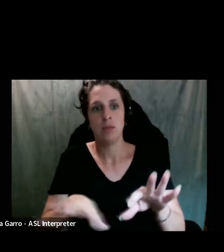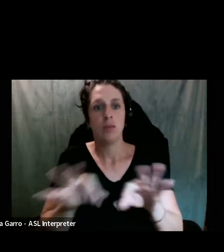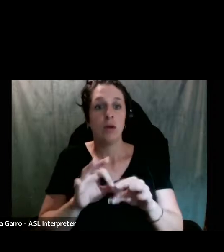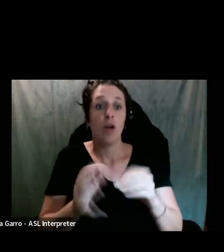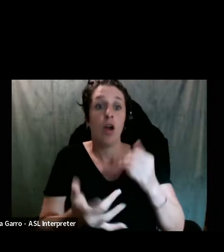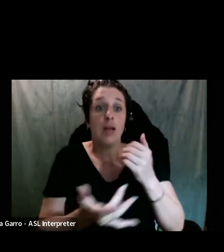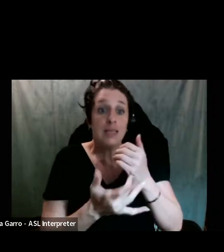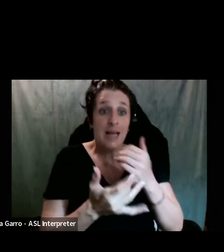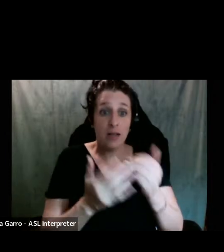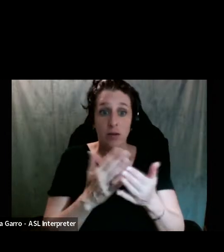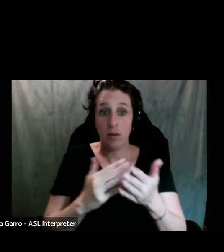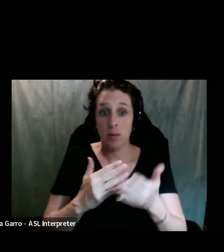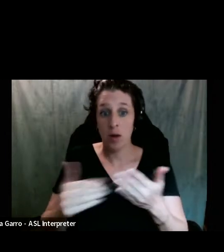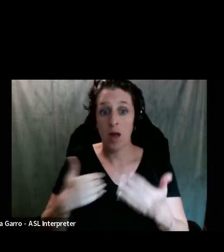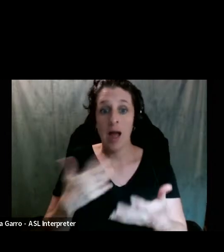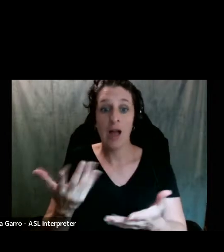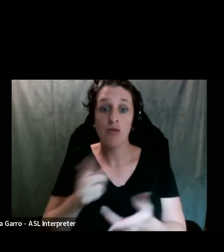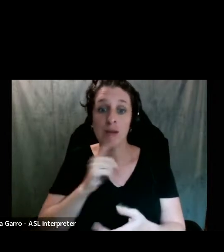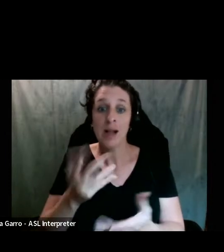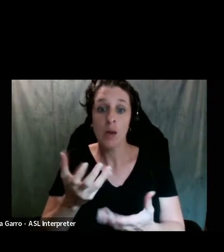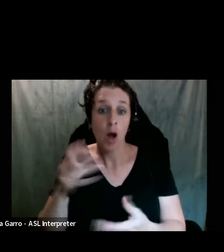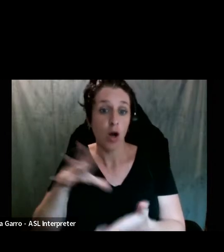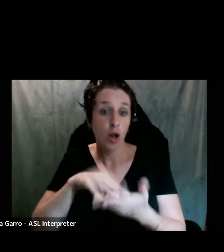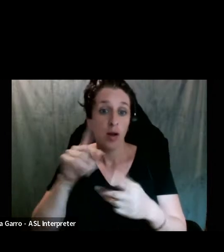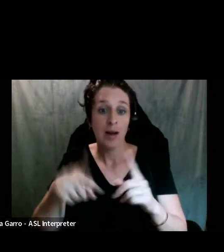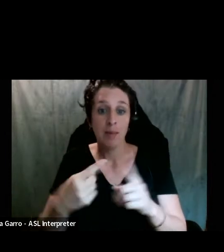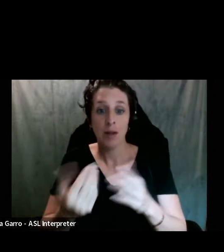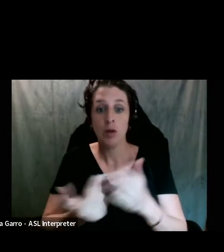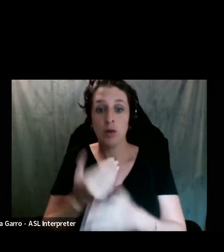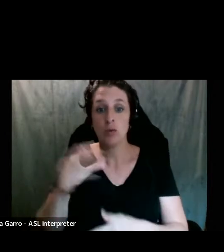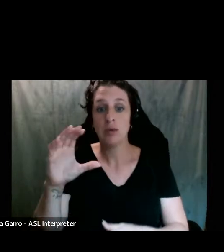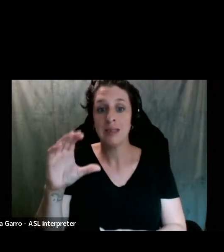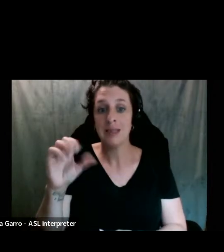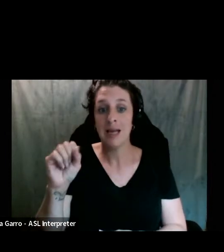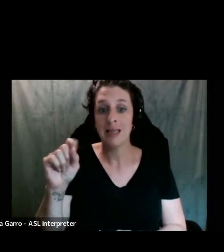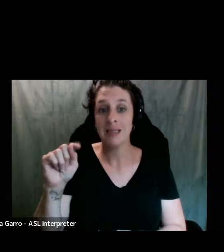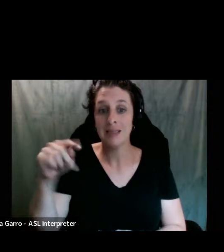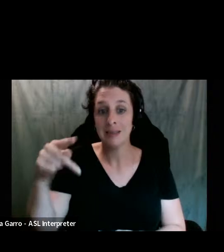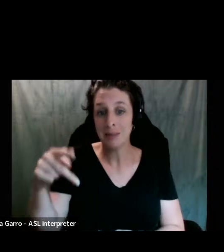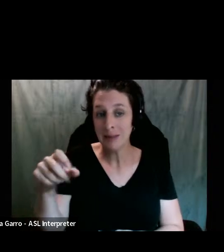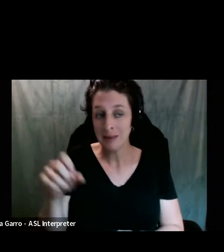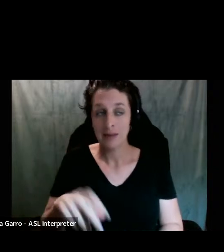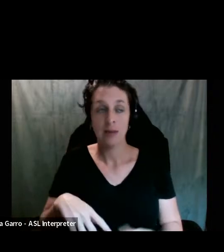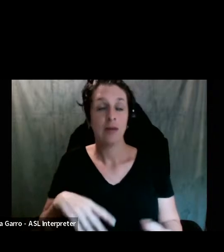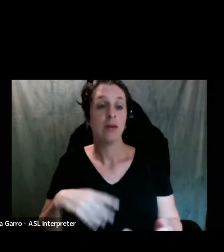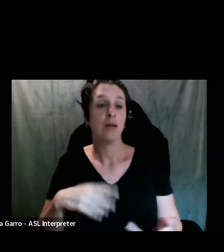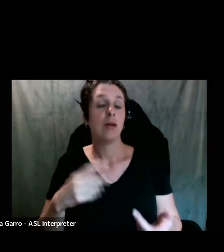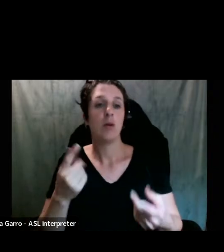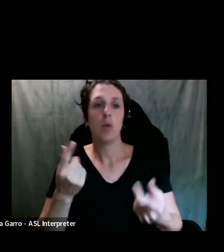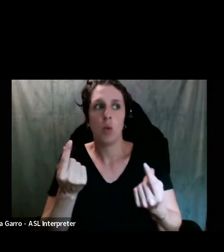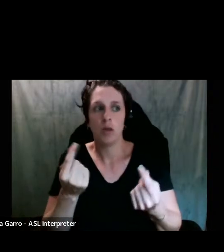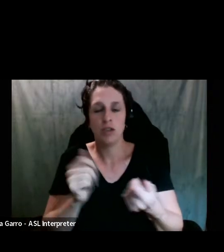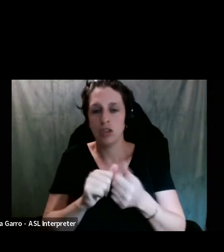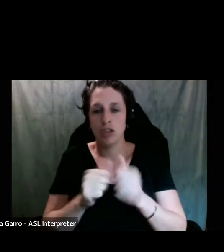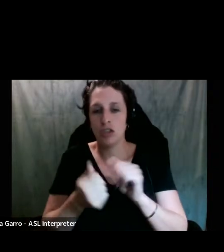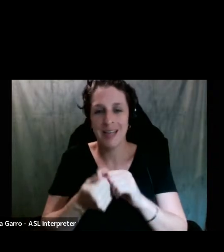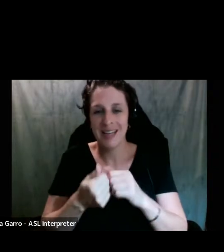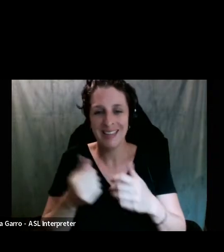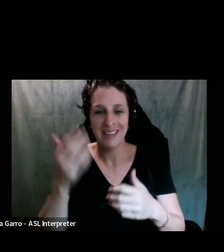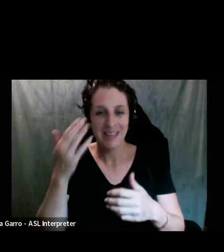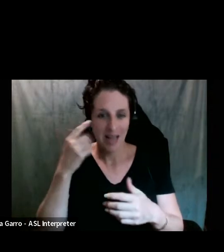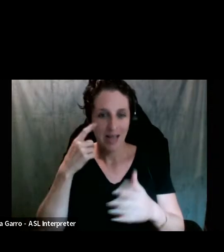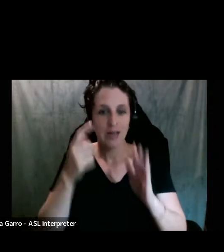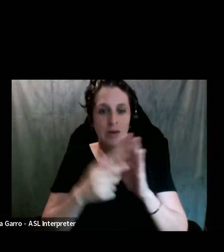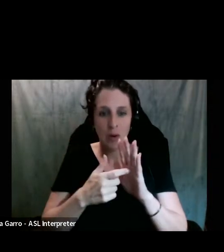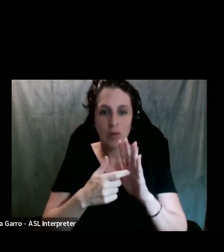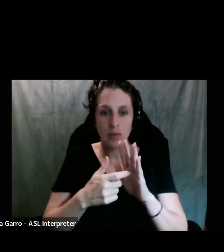want to learn about the new CSTPs and what has changed, because I know CSTPs backwards and